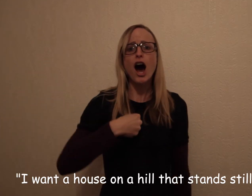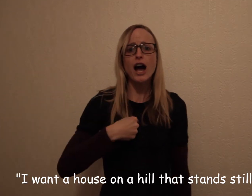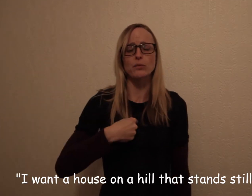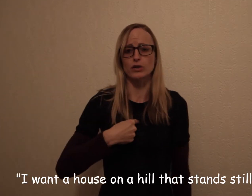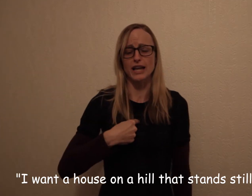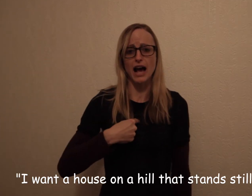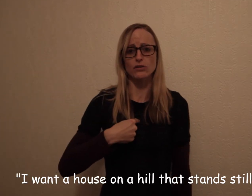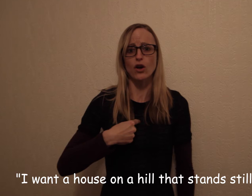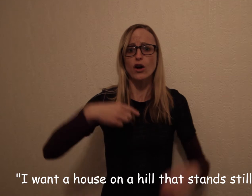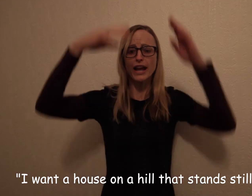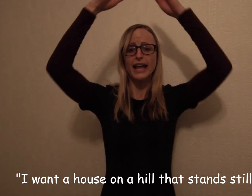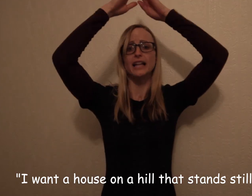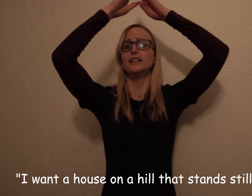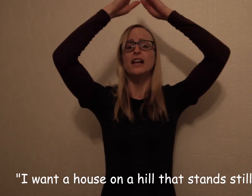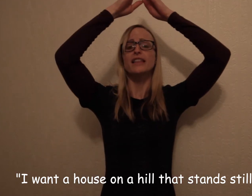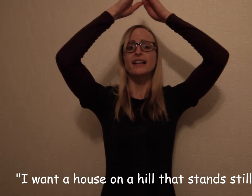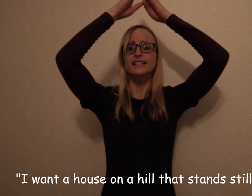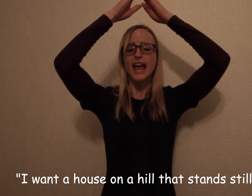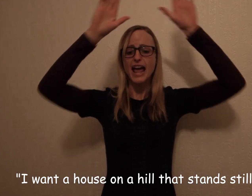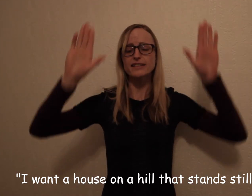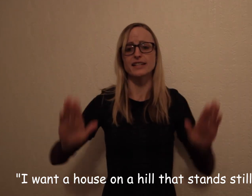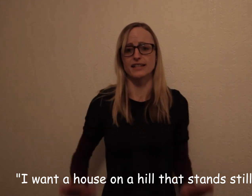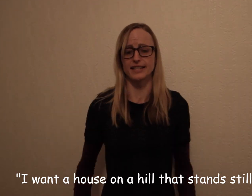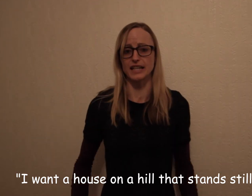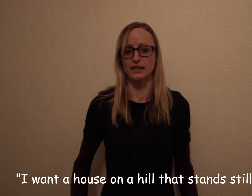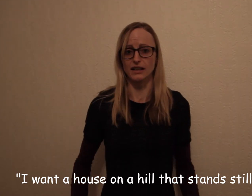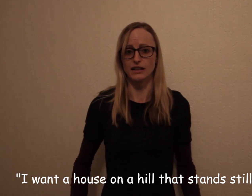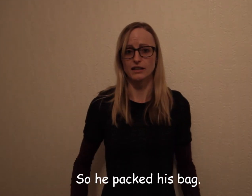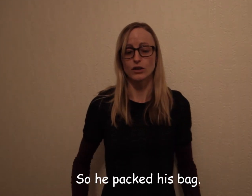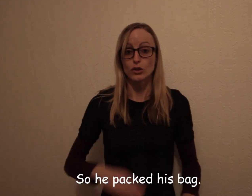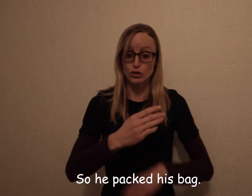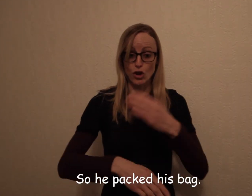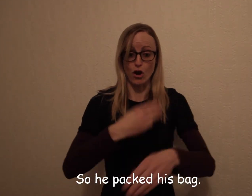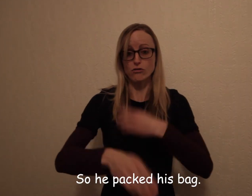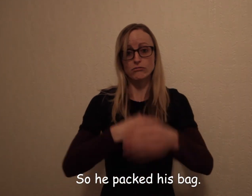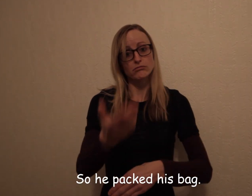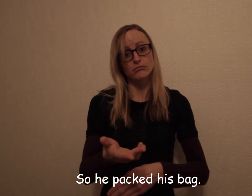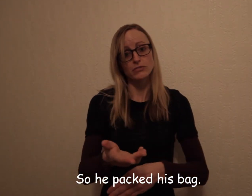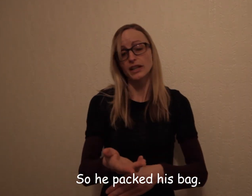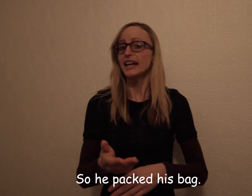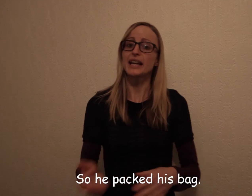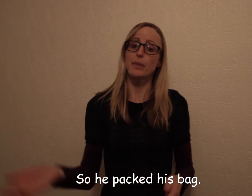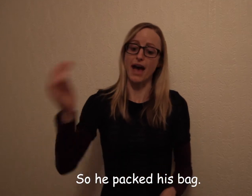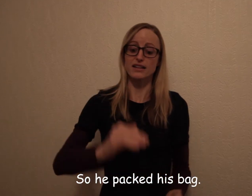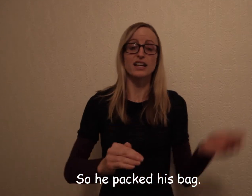"I want a house on a hill that stands still." So, he packed